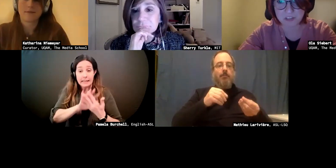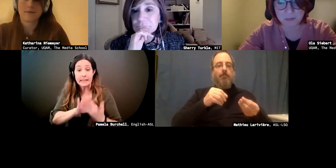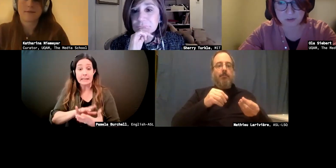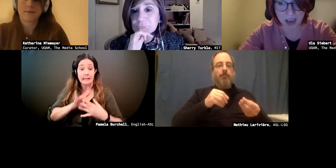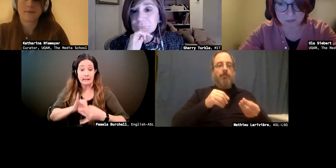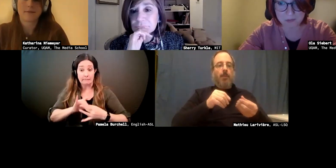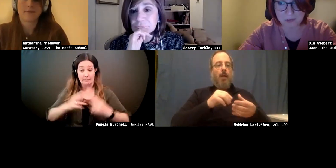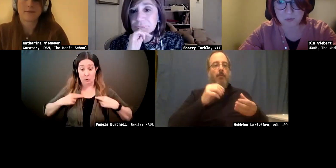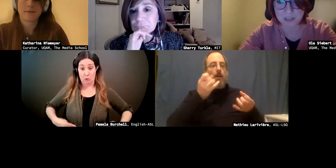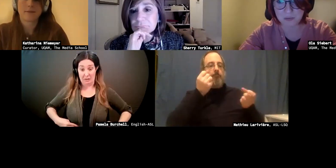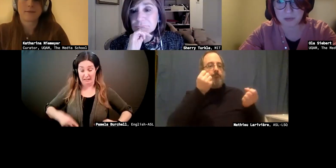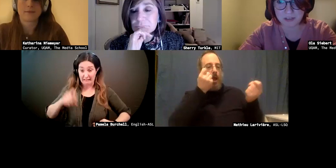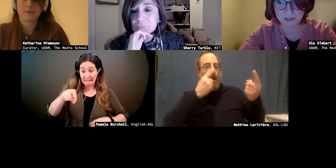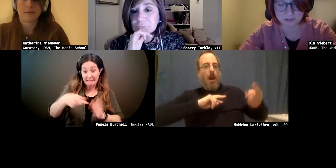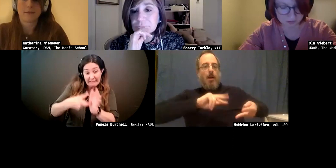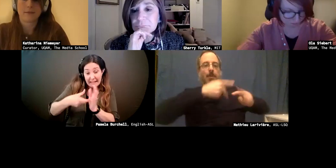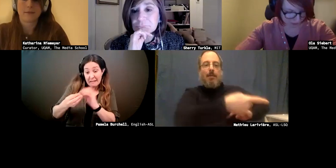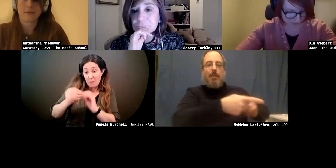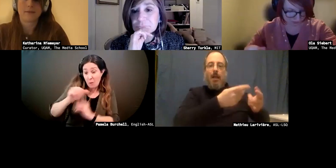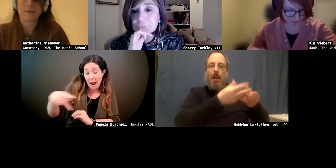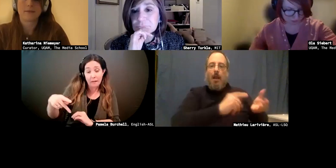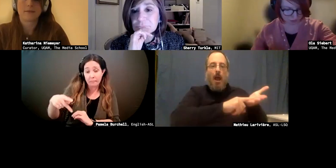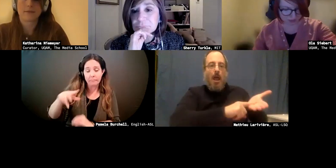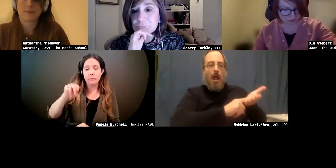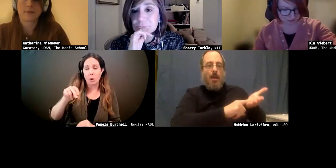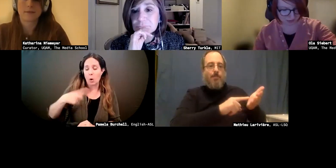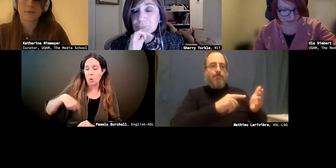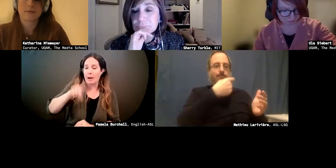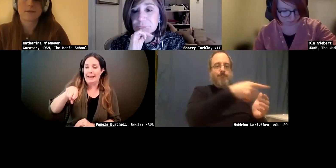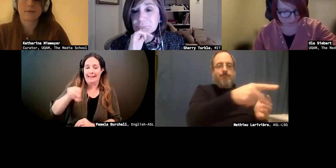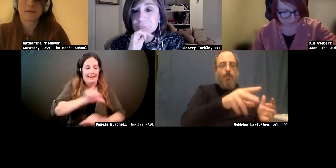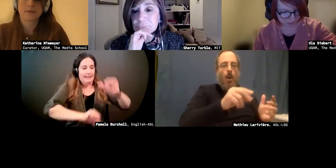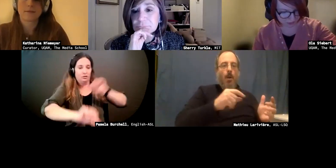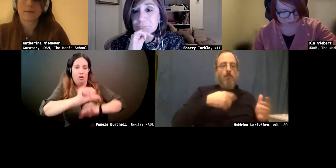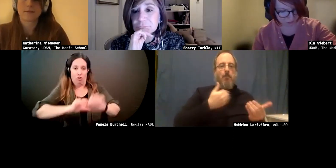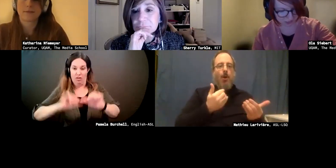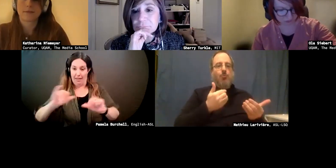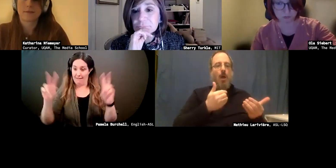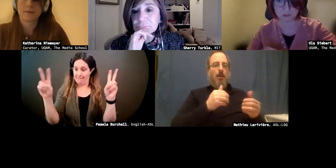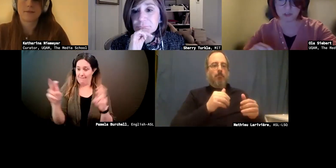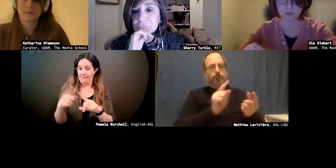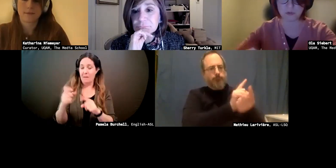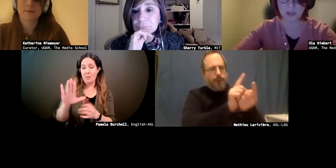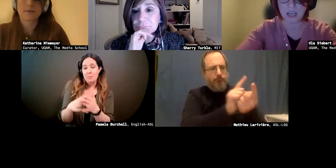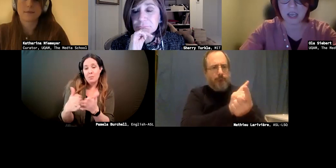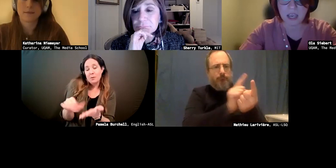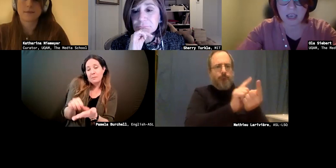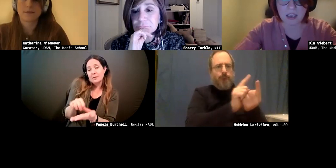don't need more apps, we need one another. And this is a phrase on page